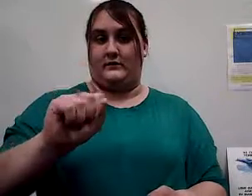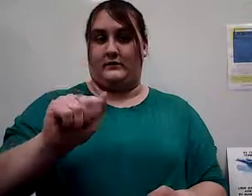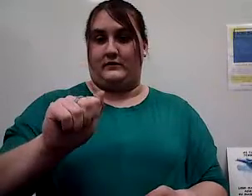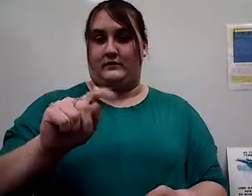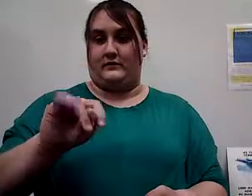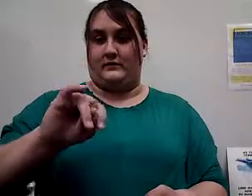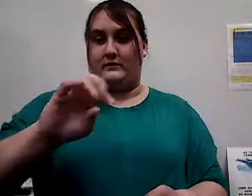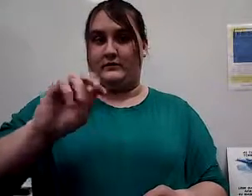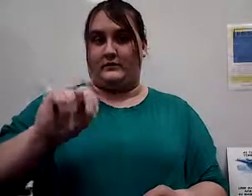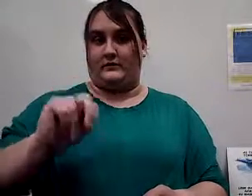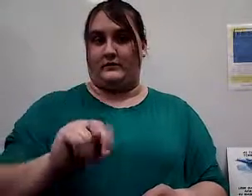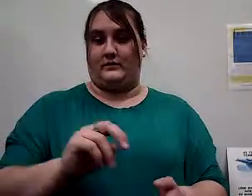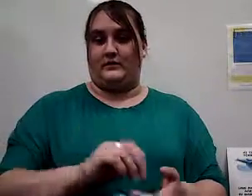water.